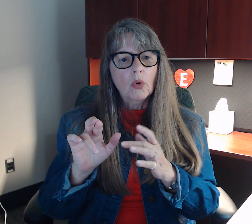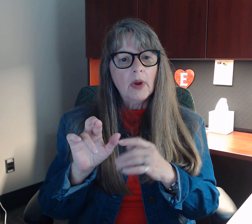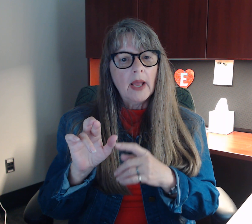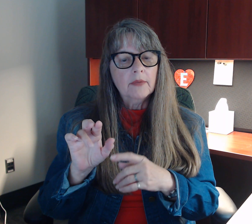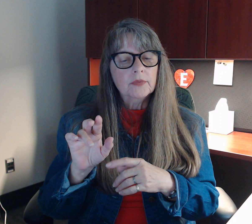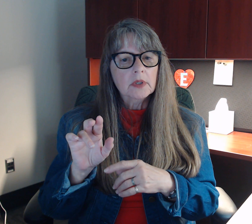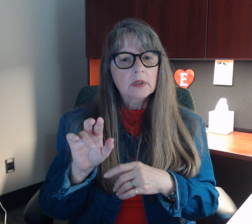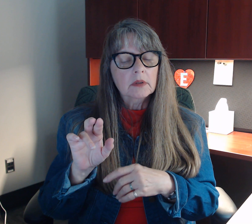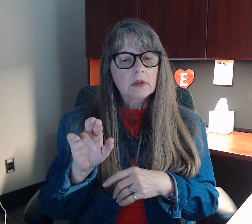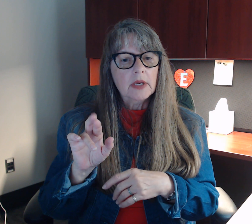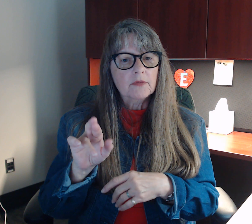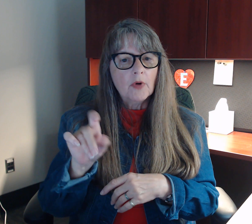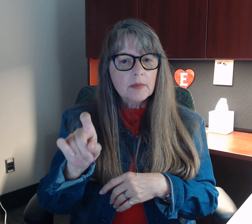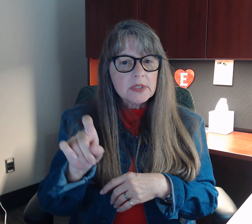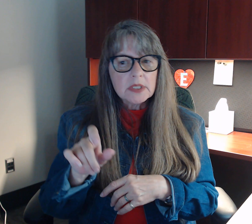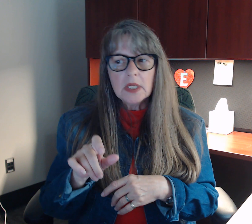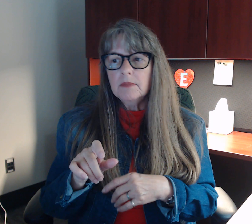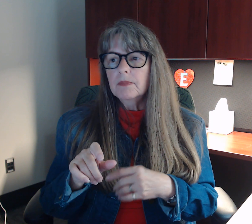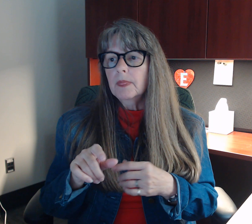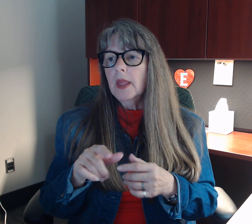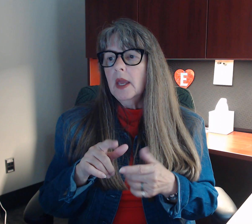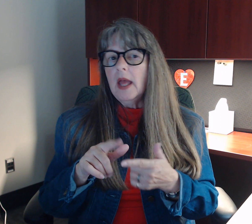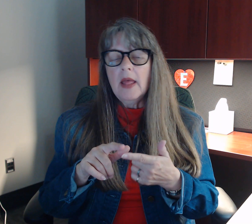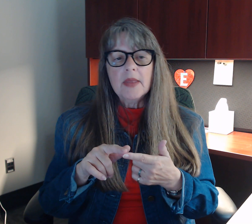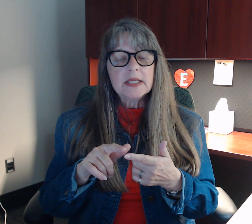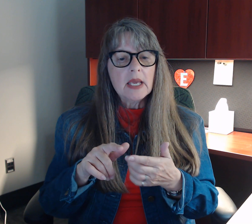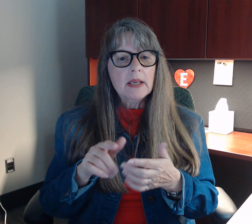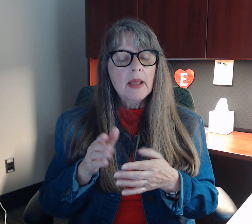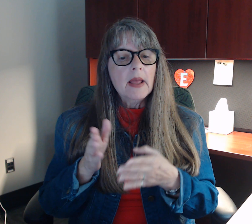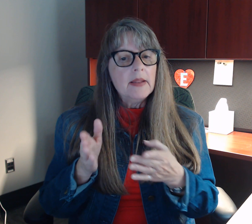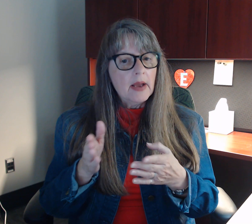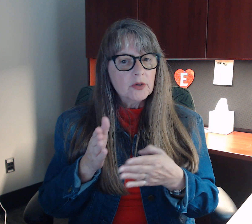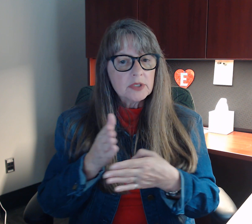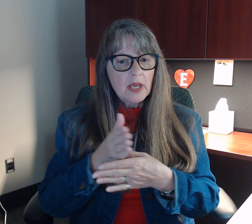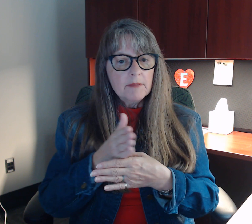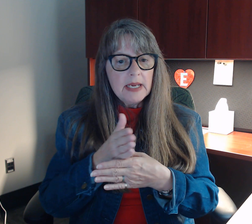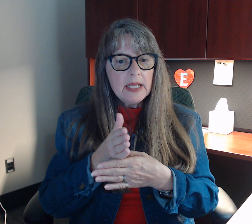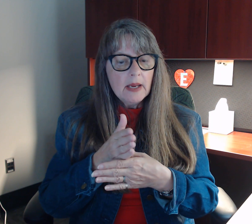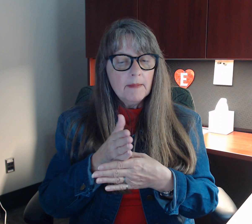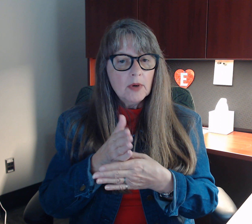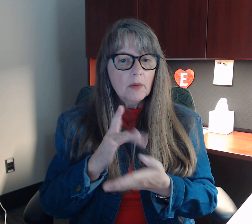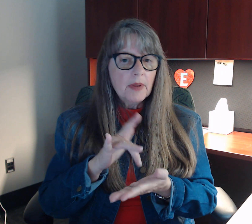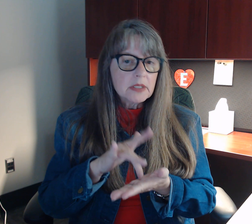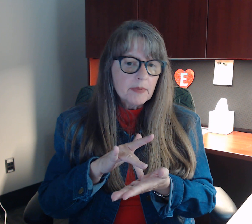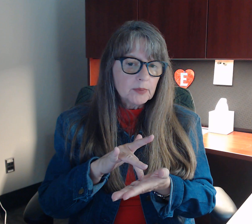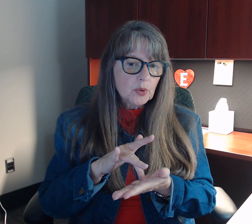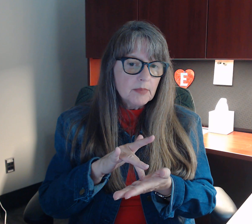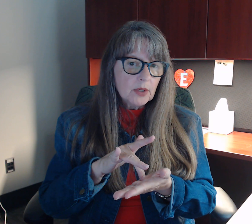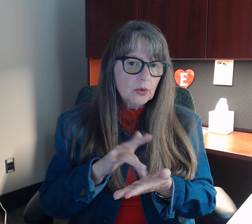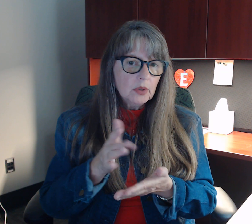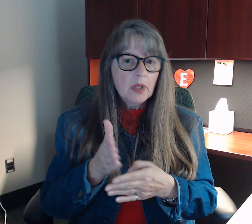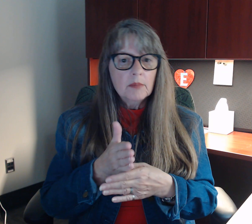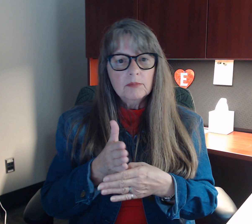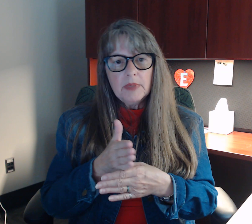at the pharmacy. And they said, now here's the sign, medium, some people do